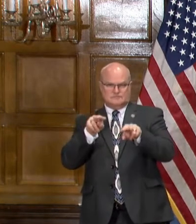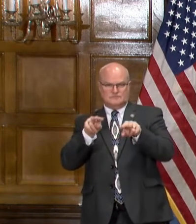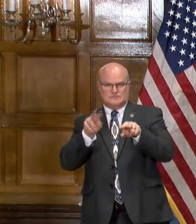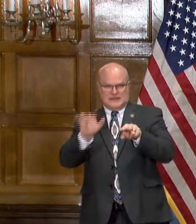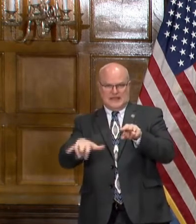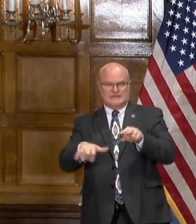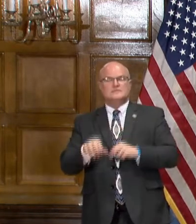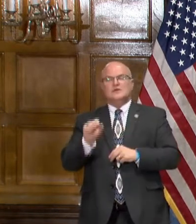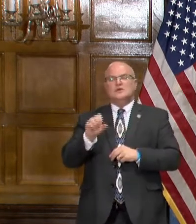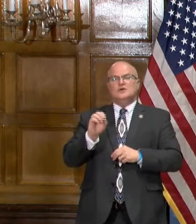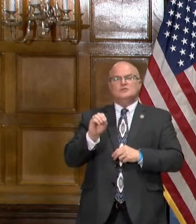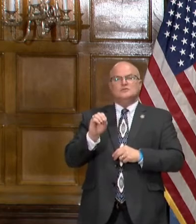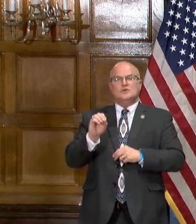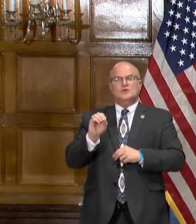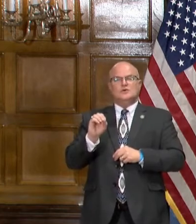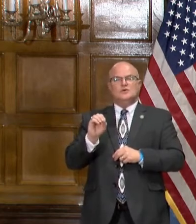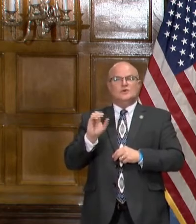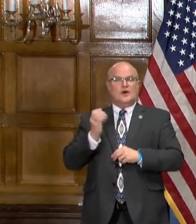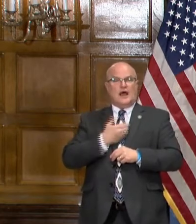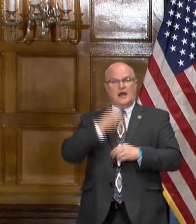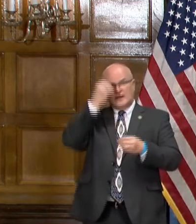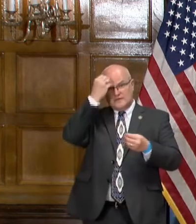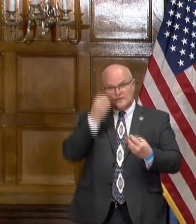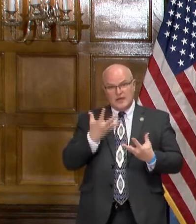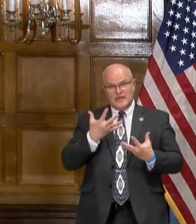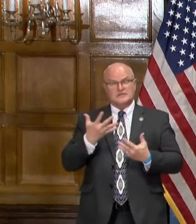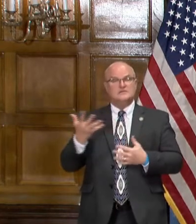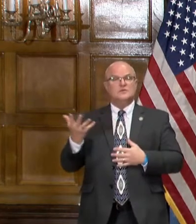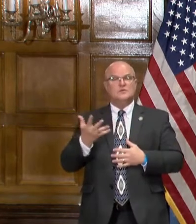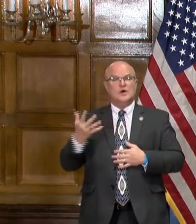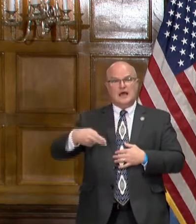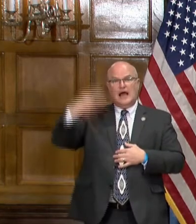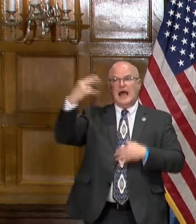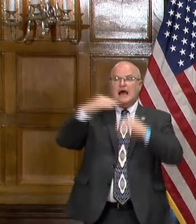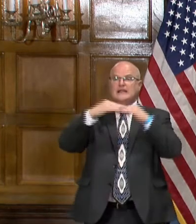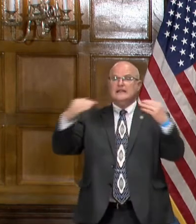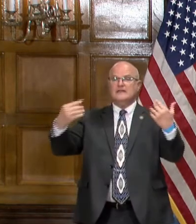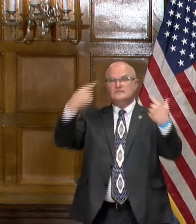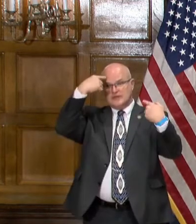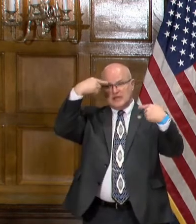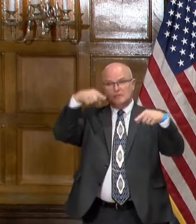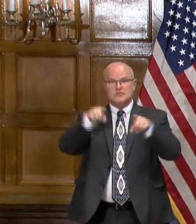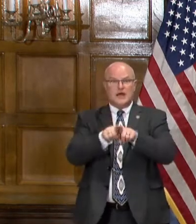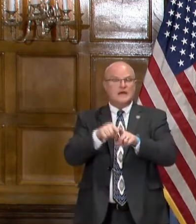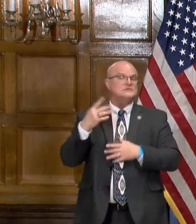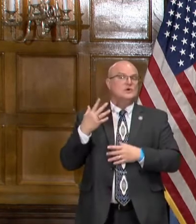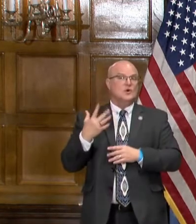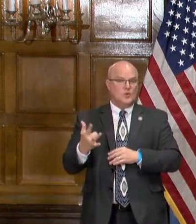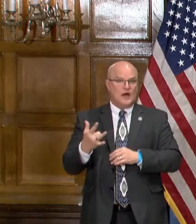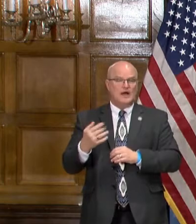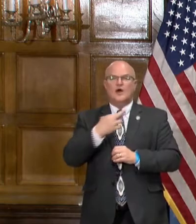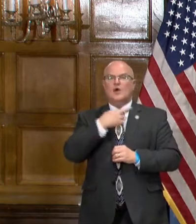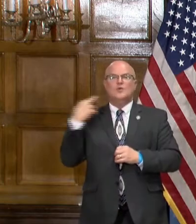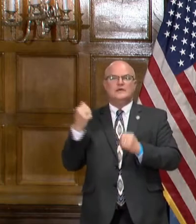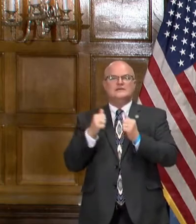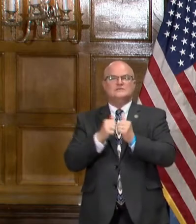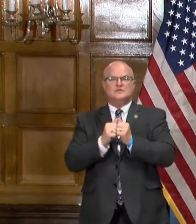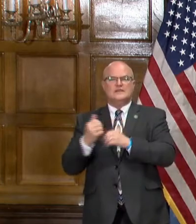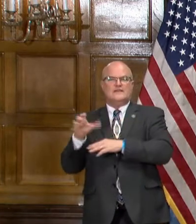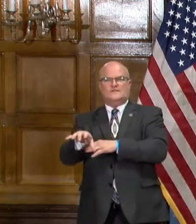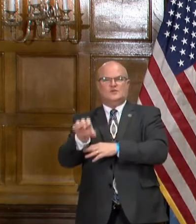so, and our information is there's a high level of compliance because there is a risk with the enforcement